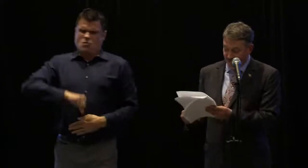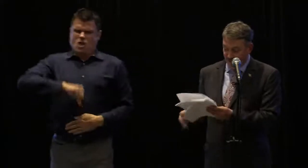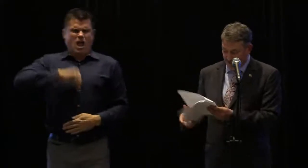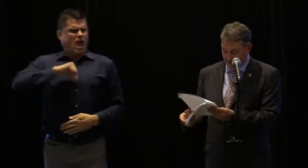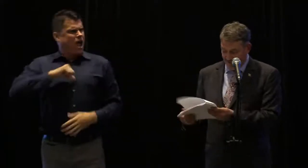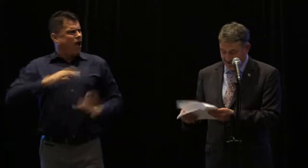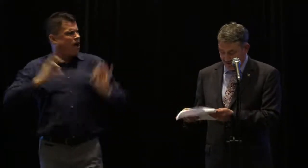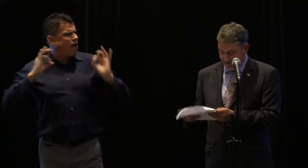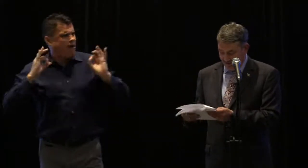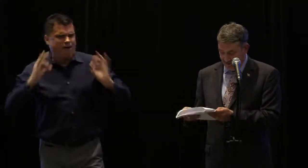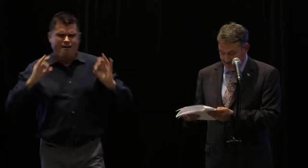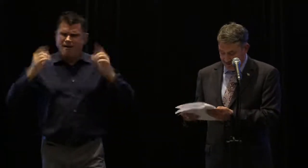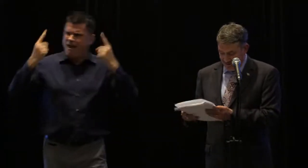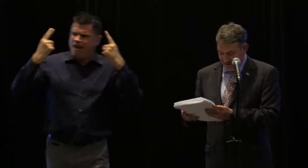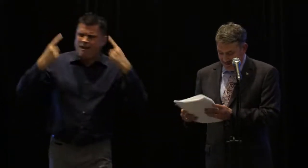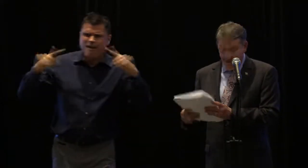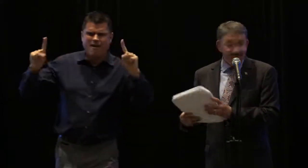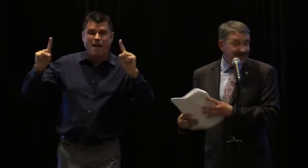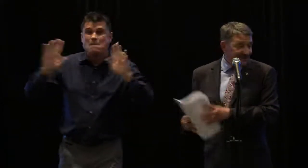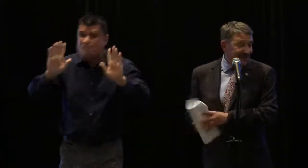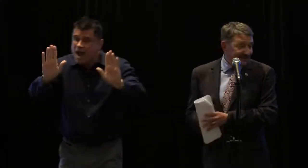to do together.